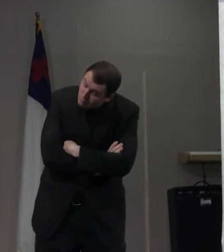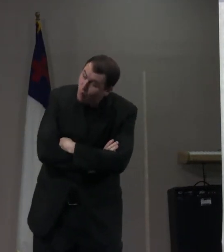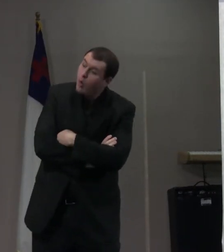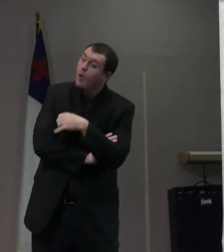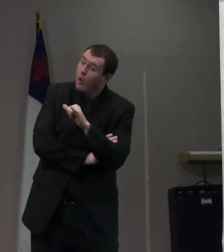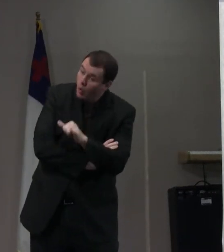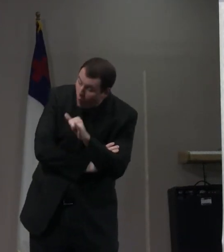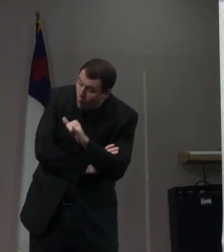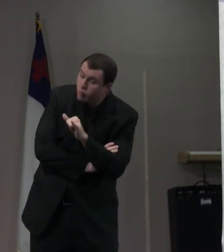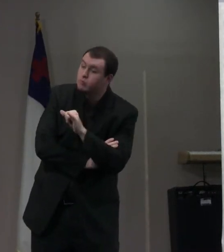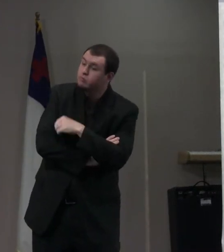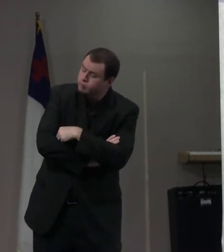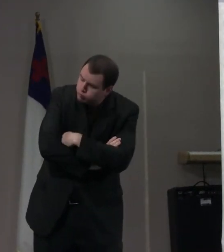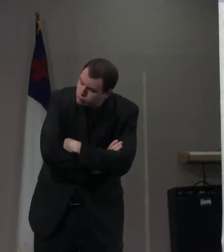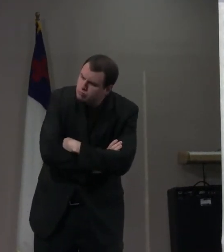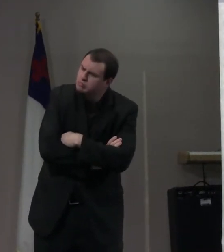But he stood there and listened.